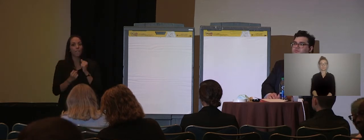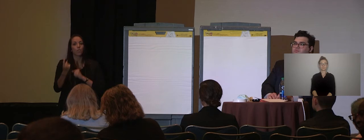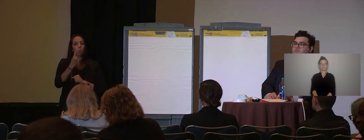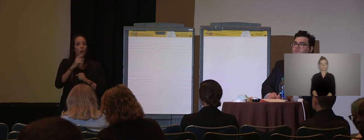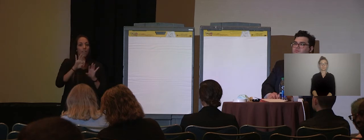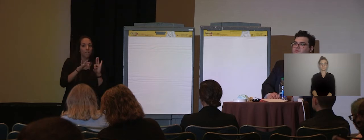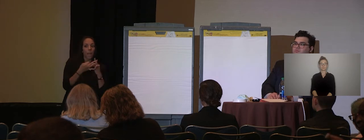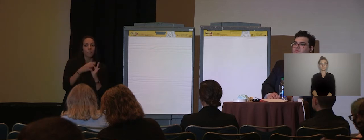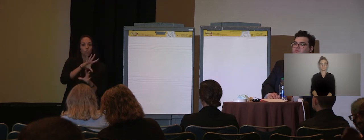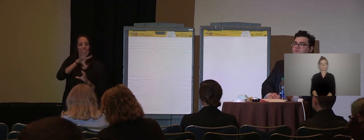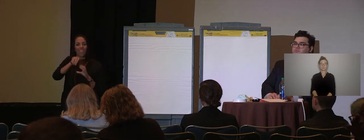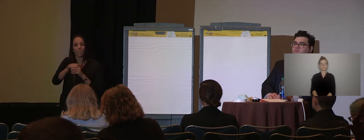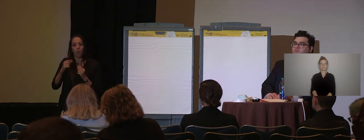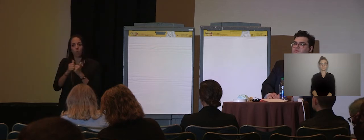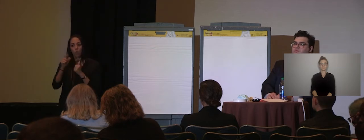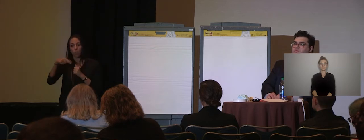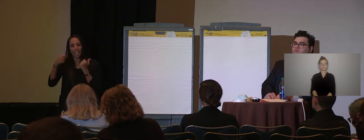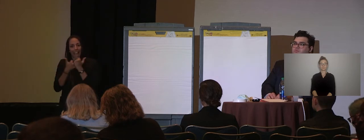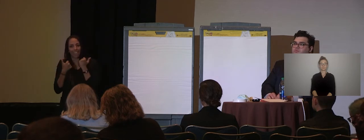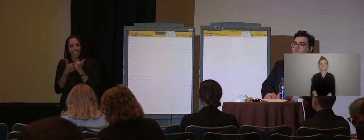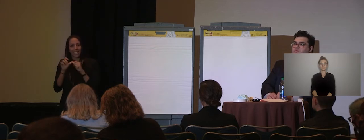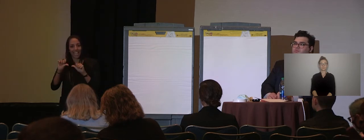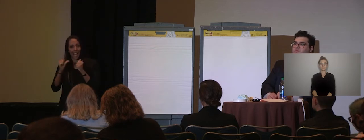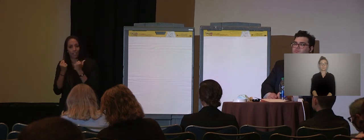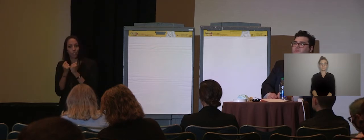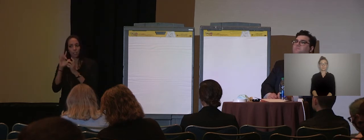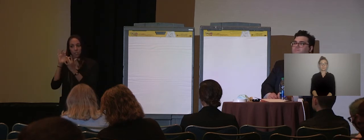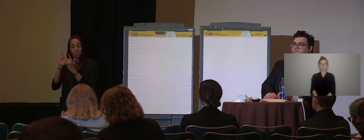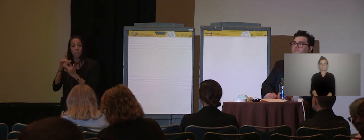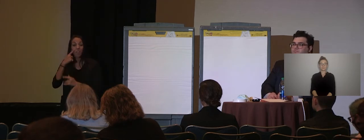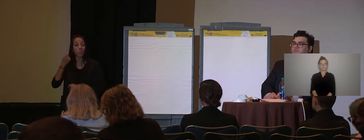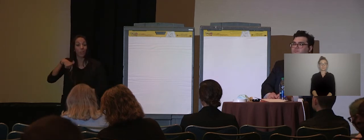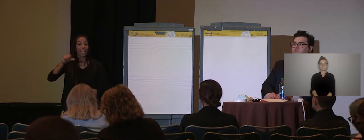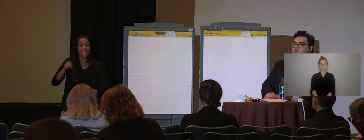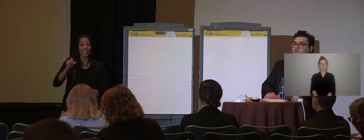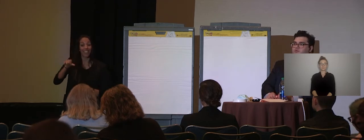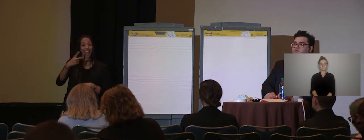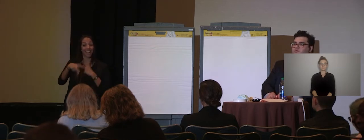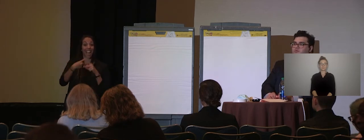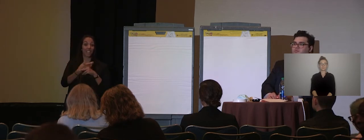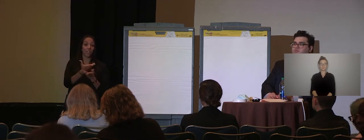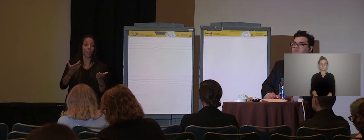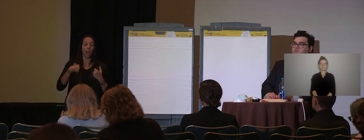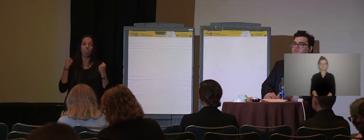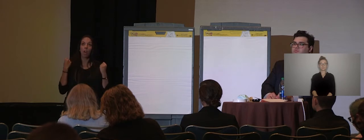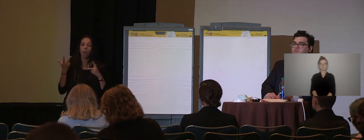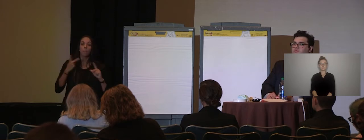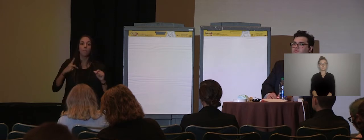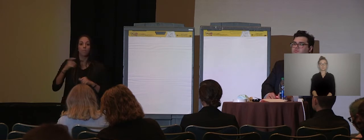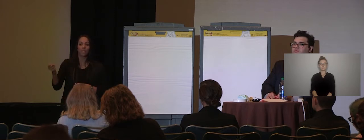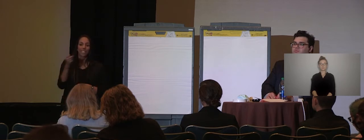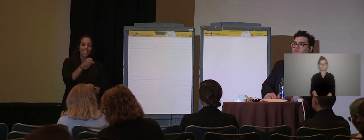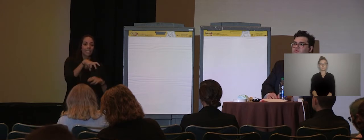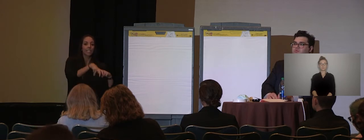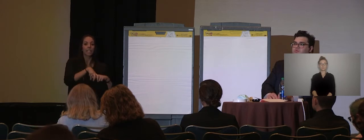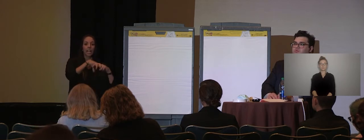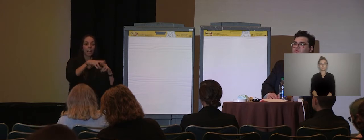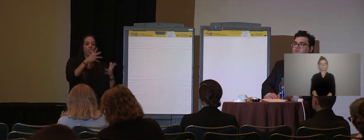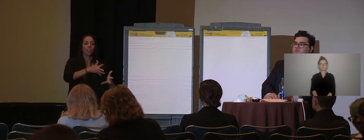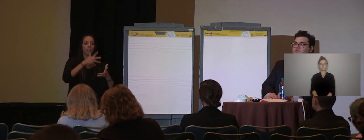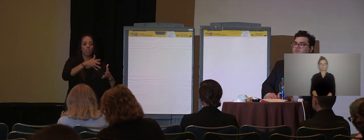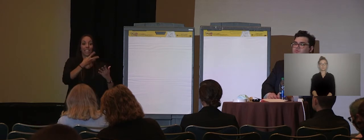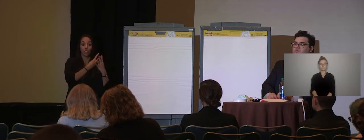families to get involved in, because we need this type of thing. We have a lot of people sitting in jail, a lot of people being